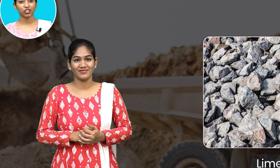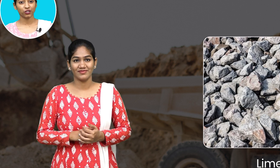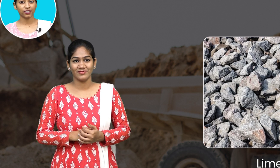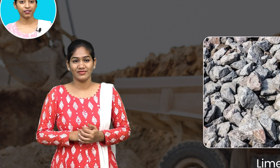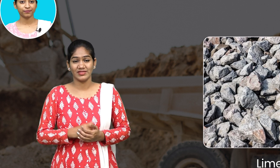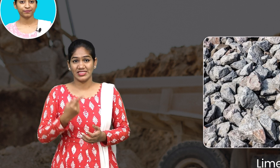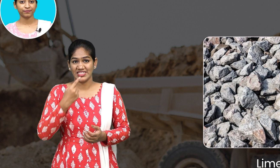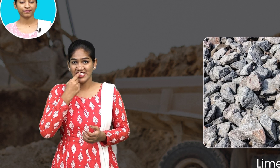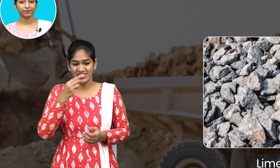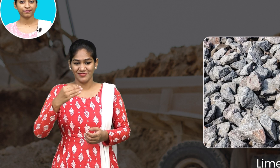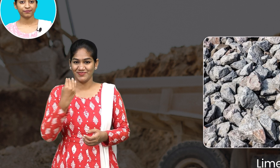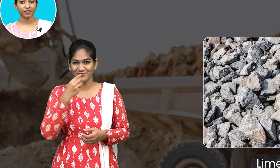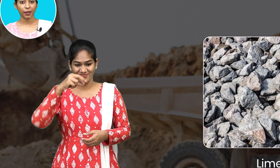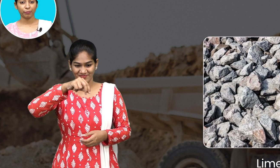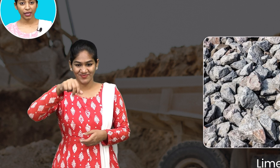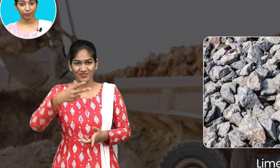sugar,